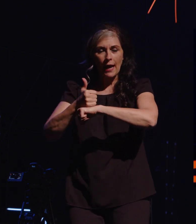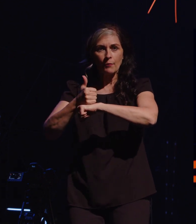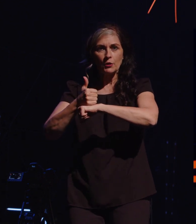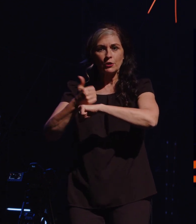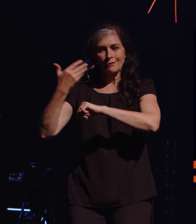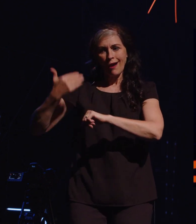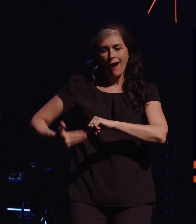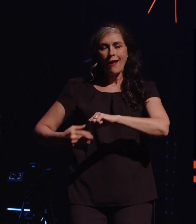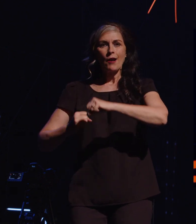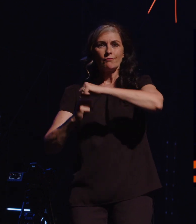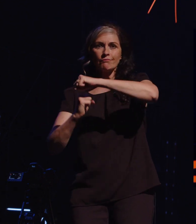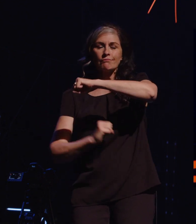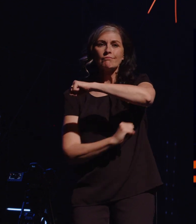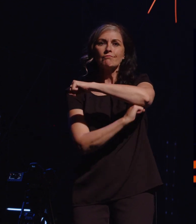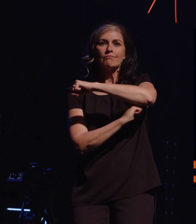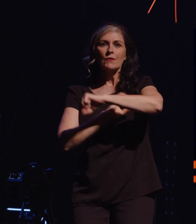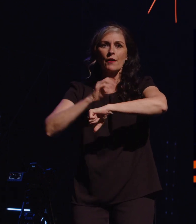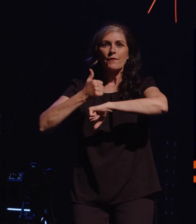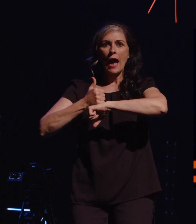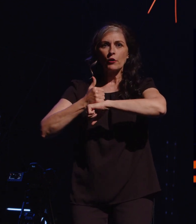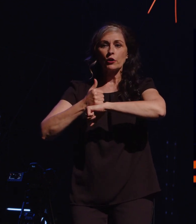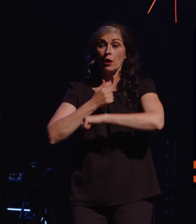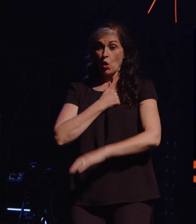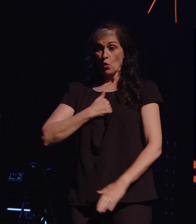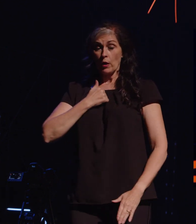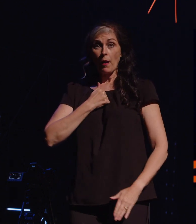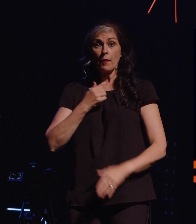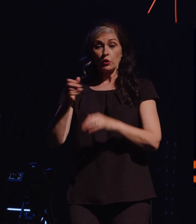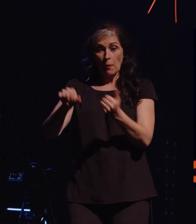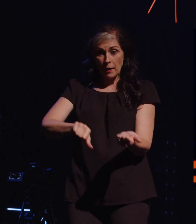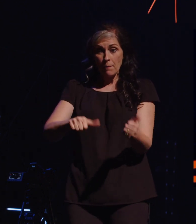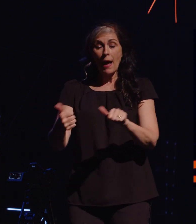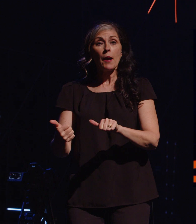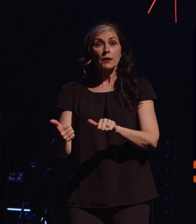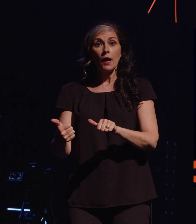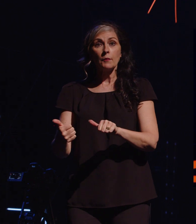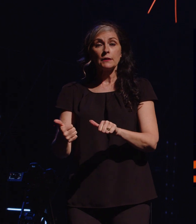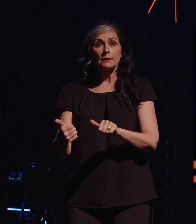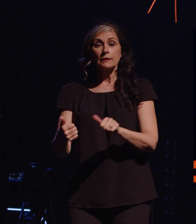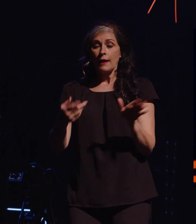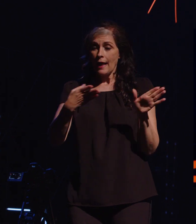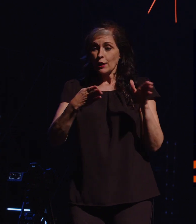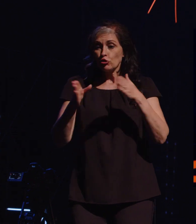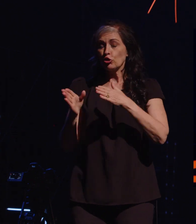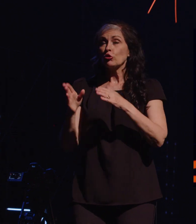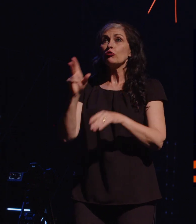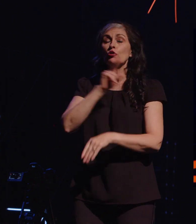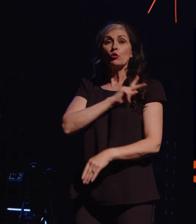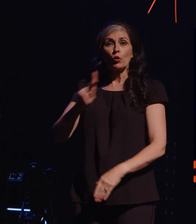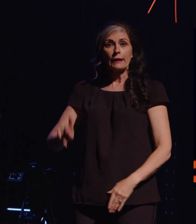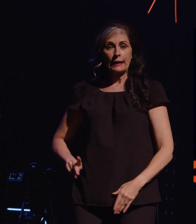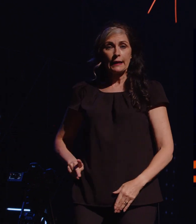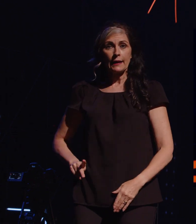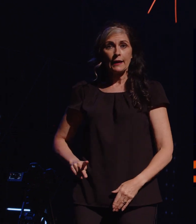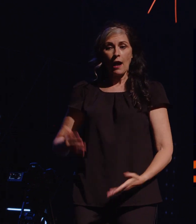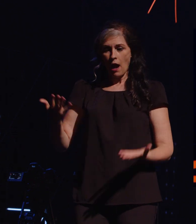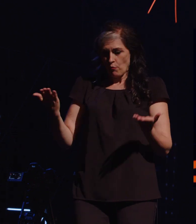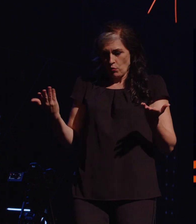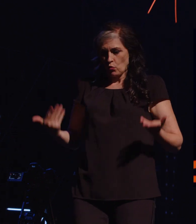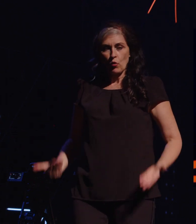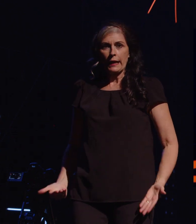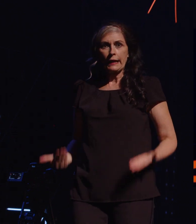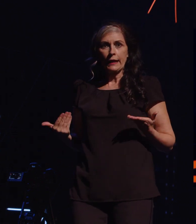am the founder of this kingdom. Repent, be baptized, and turn to your king. Because I'm right